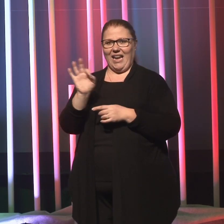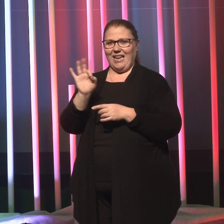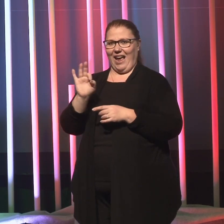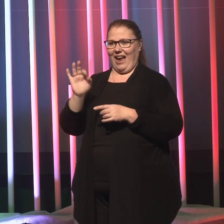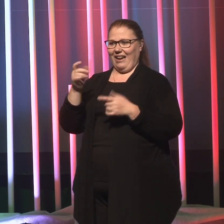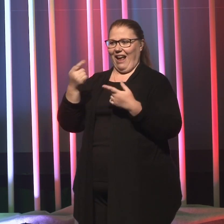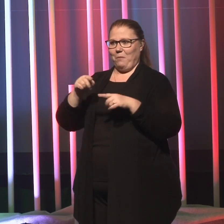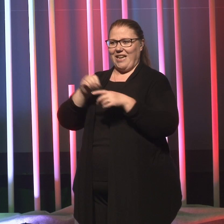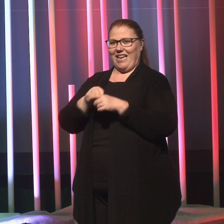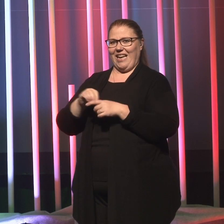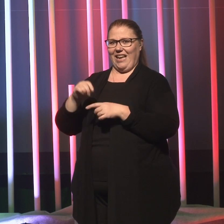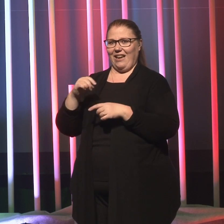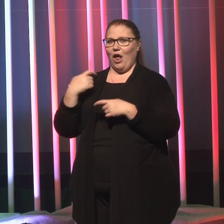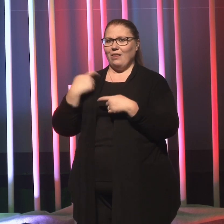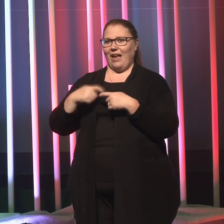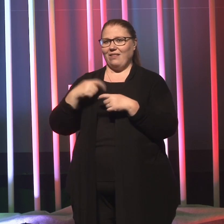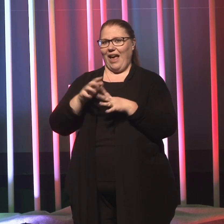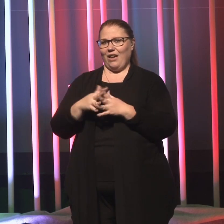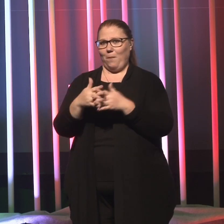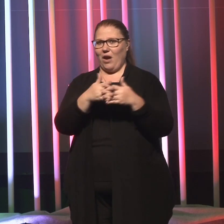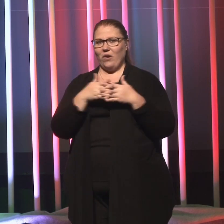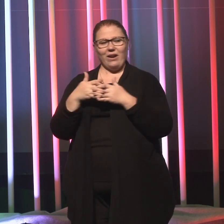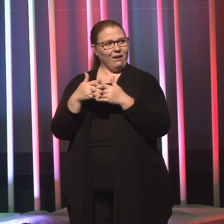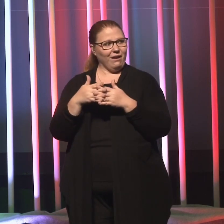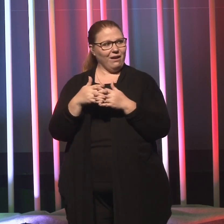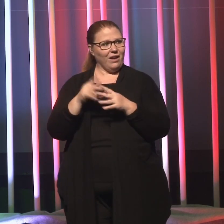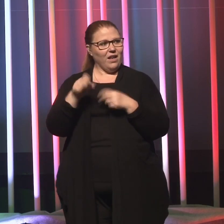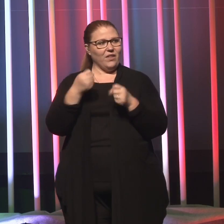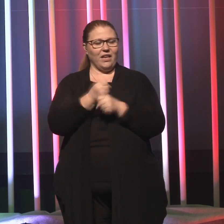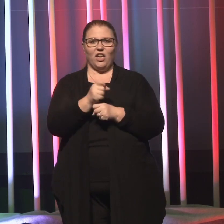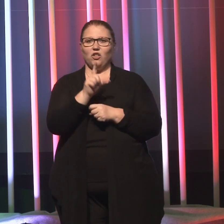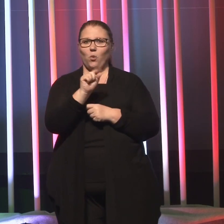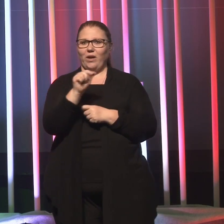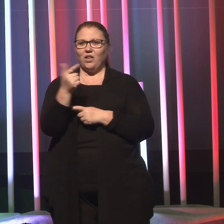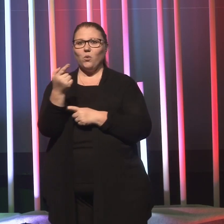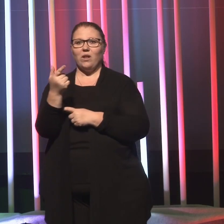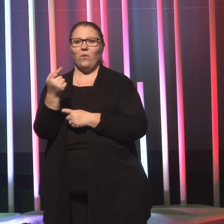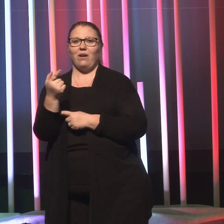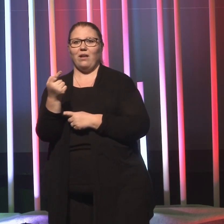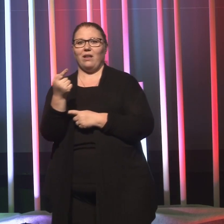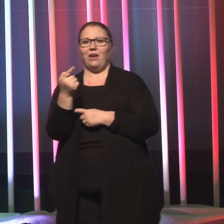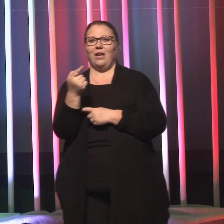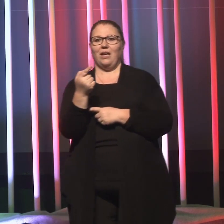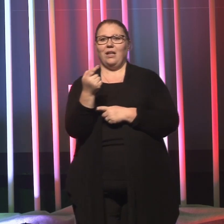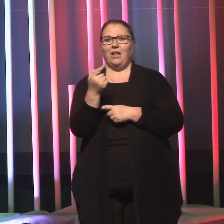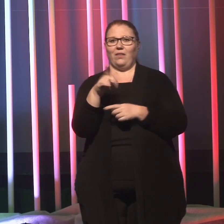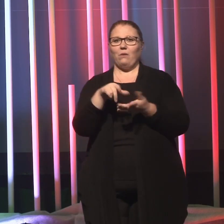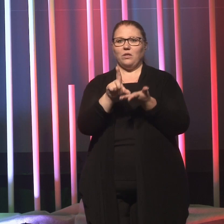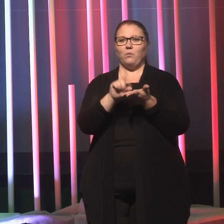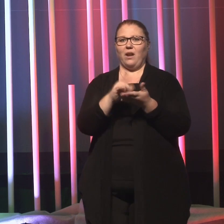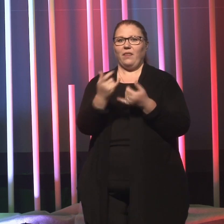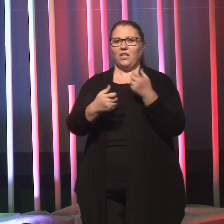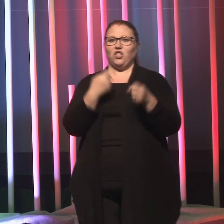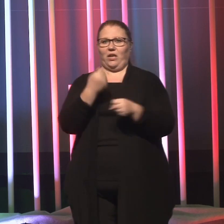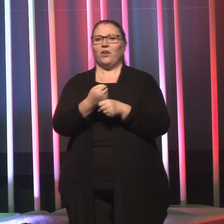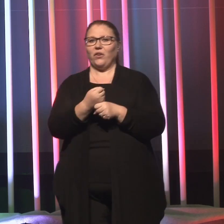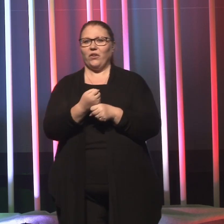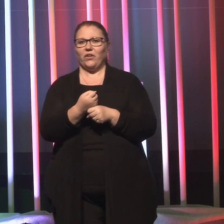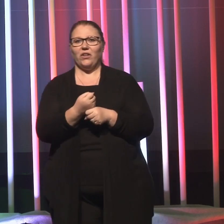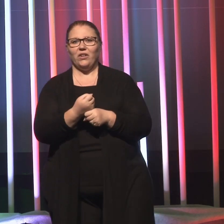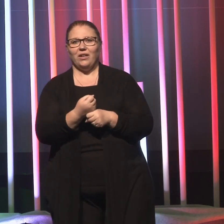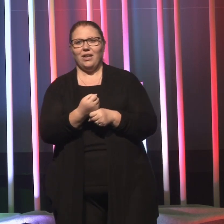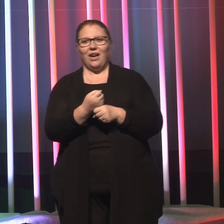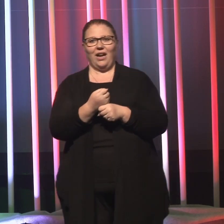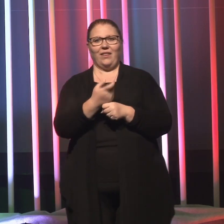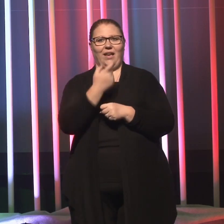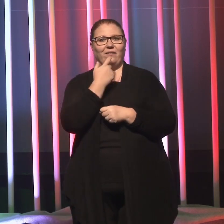America. In 2021, it was released this year by the Uppsala Conflict Data Commission. They've put